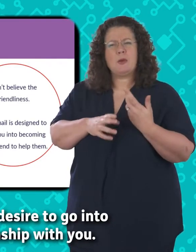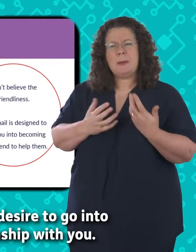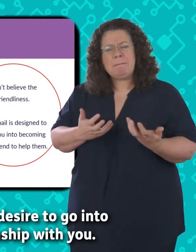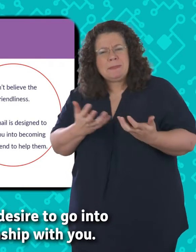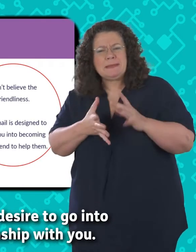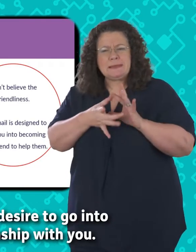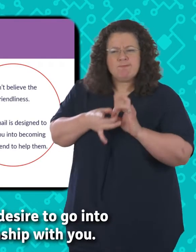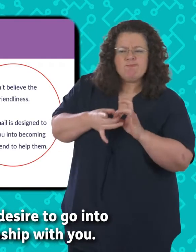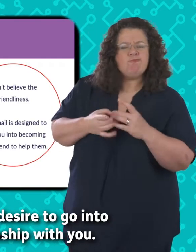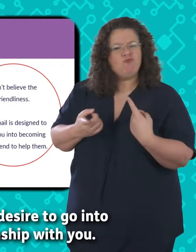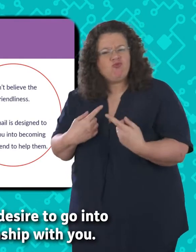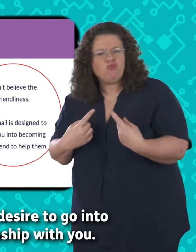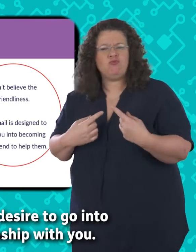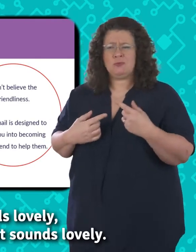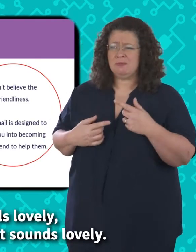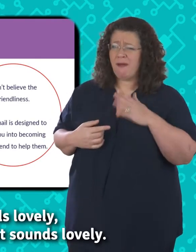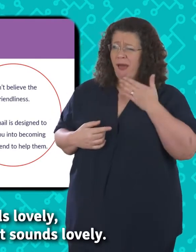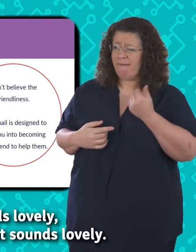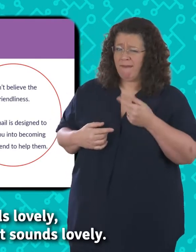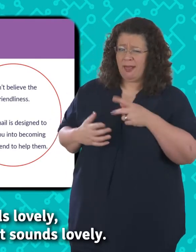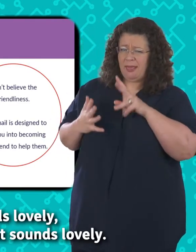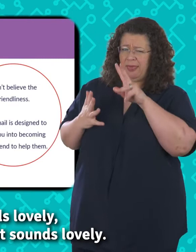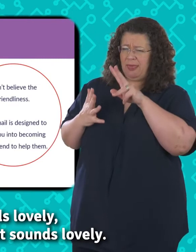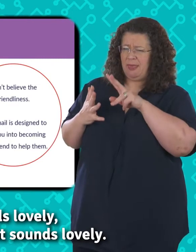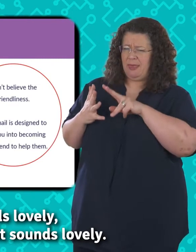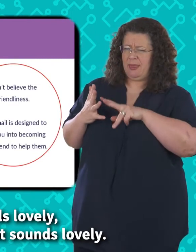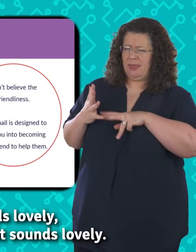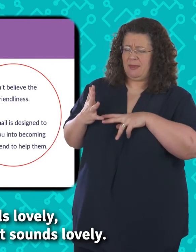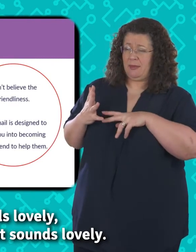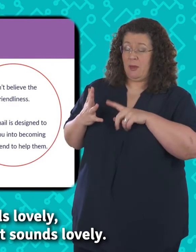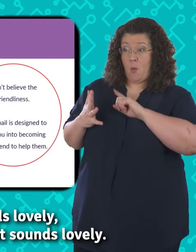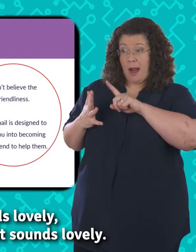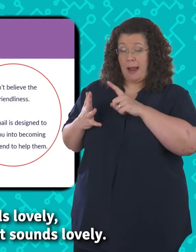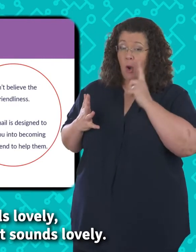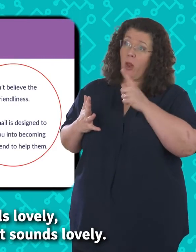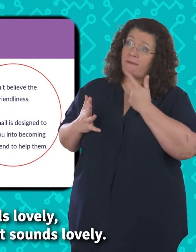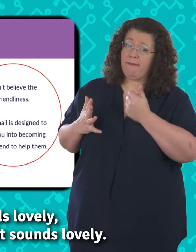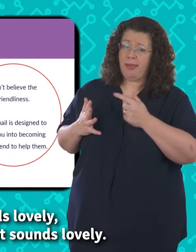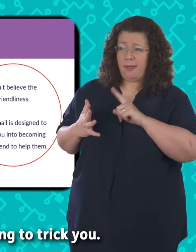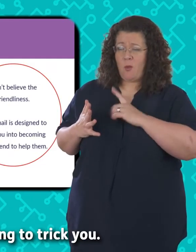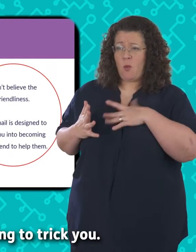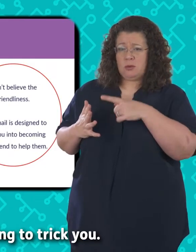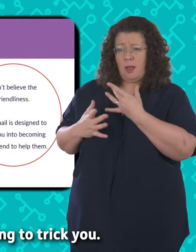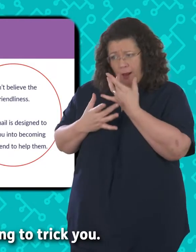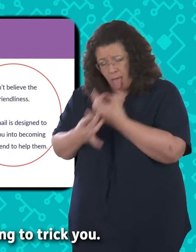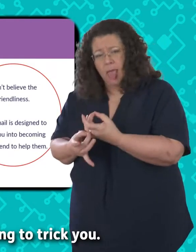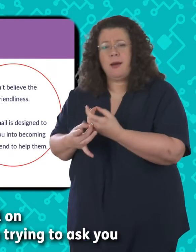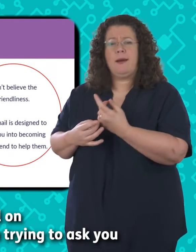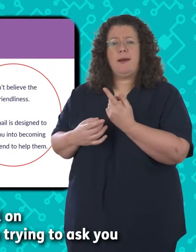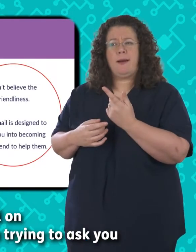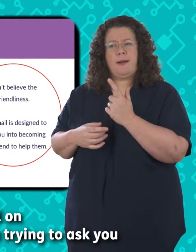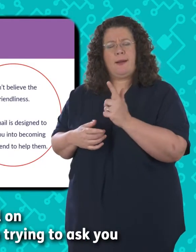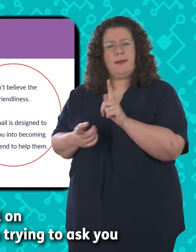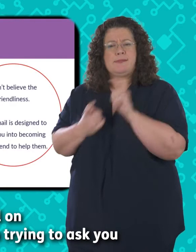to go into a business relationship with you." That all sounds lovely, but the reason why it sounds lovely is because it's trying to trick